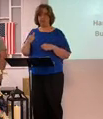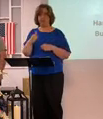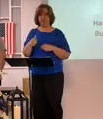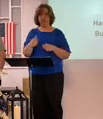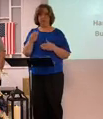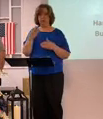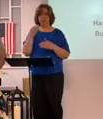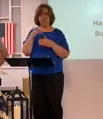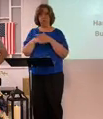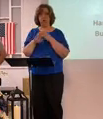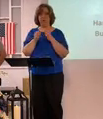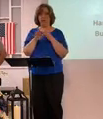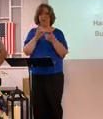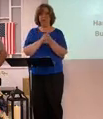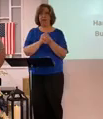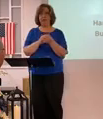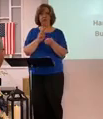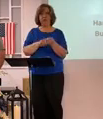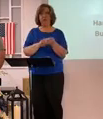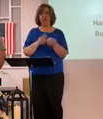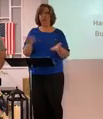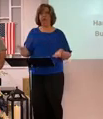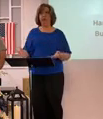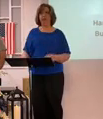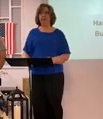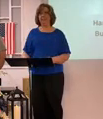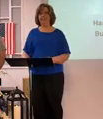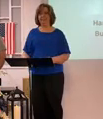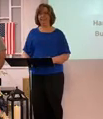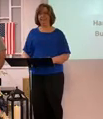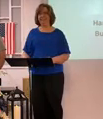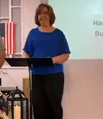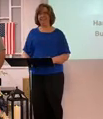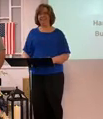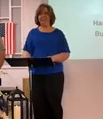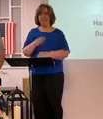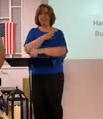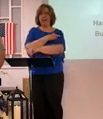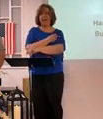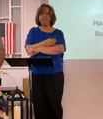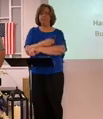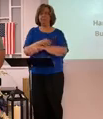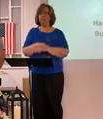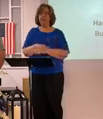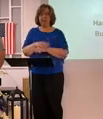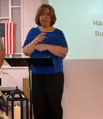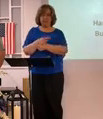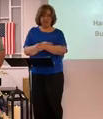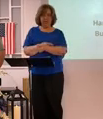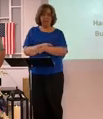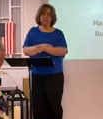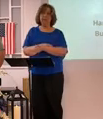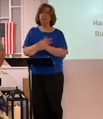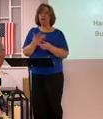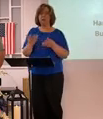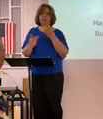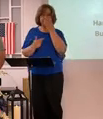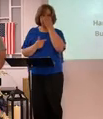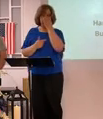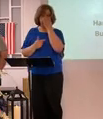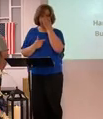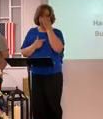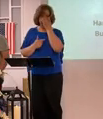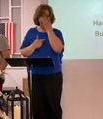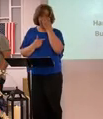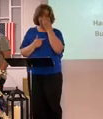out. So yeah, then we went back, you know, did all our stuff. They had to put IVs in him and stuff through his umbilical cord so he can get